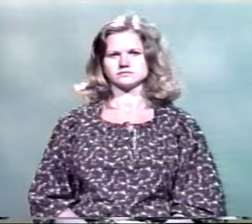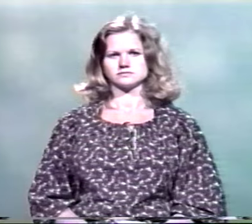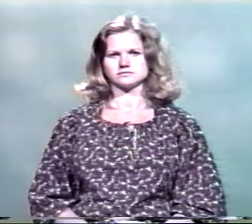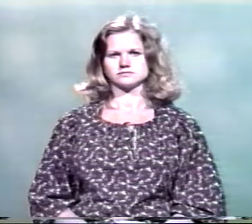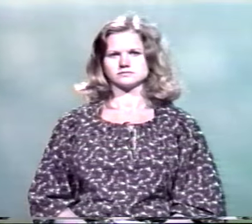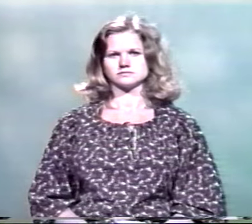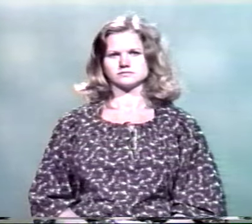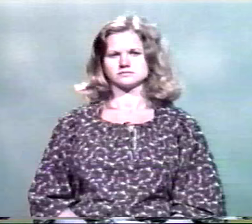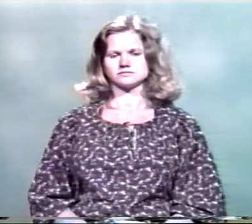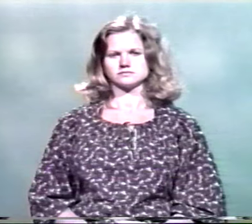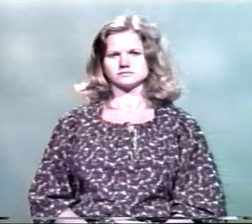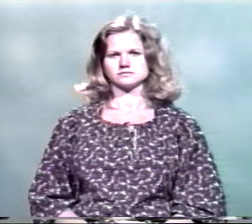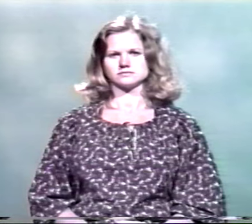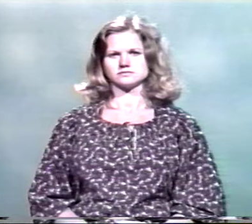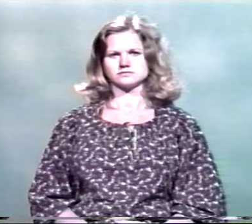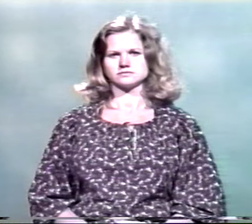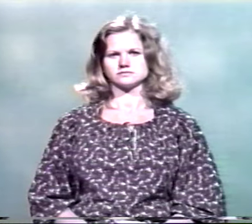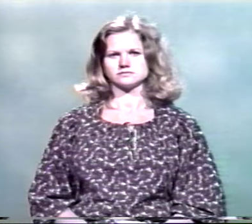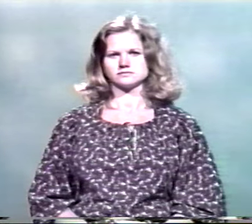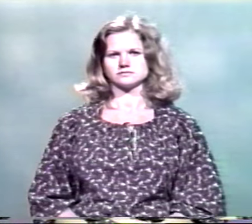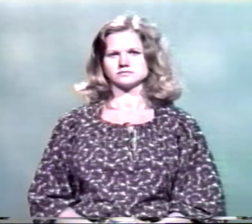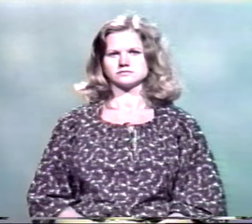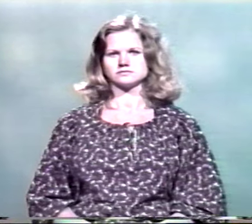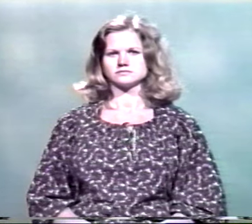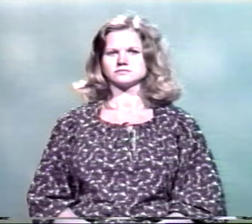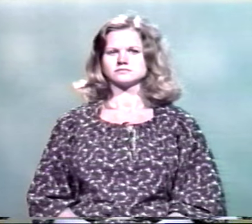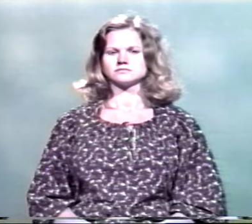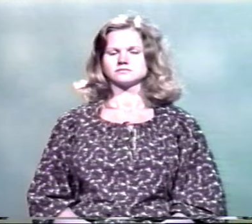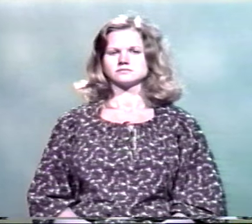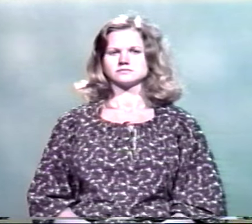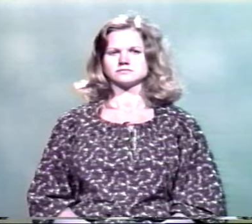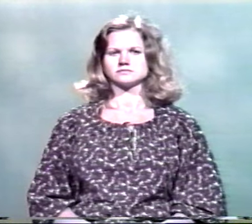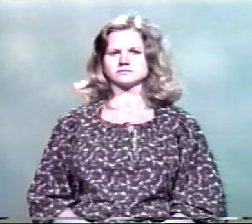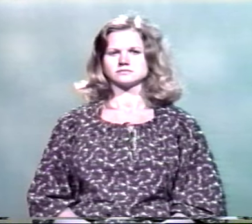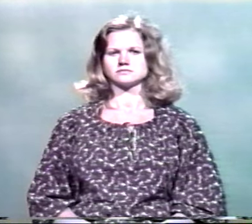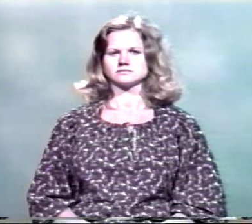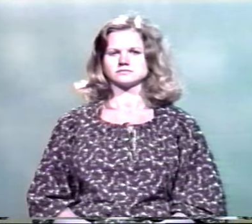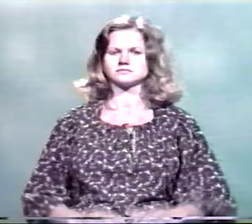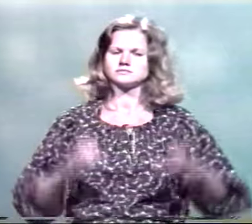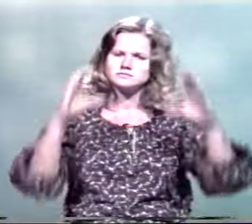The sign look for can be made in a way that means to look for something for a long time.